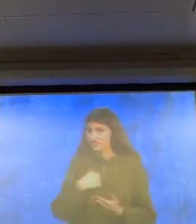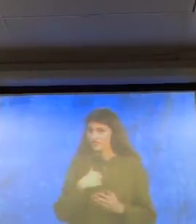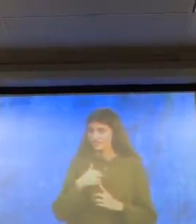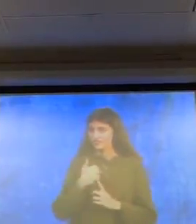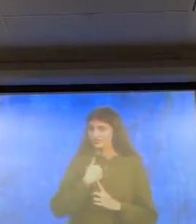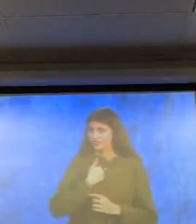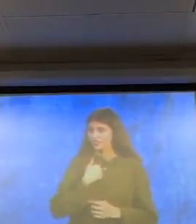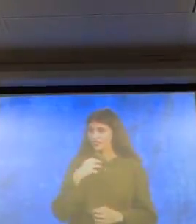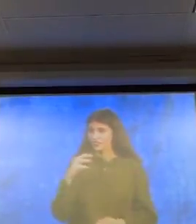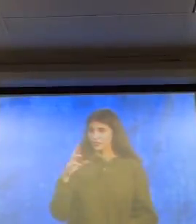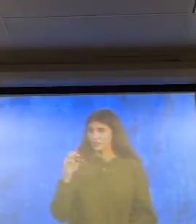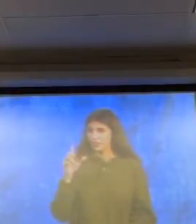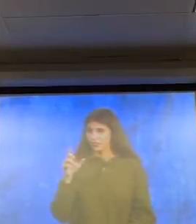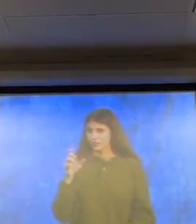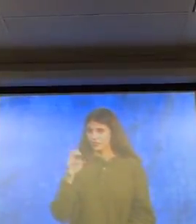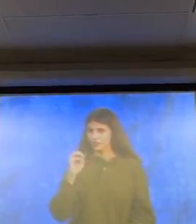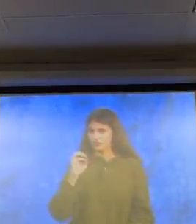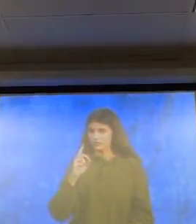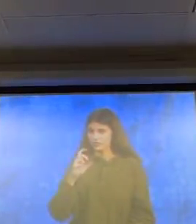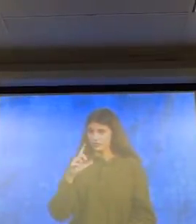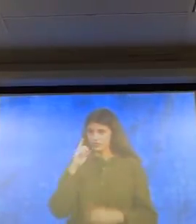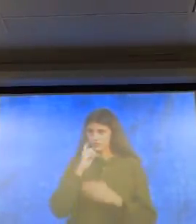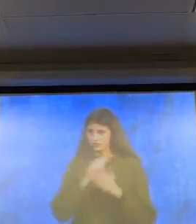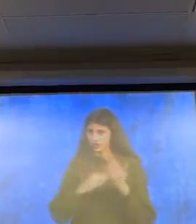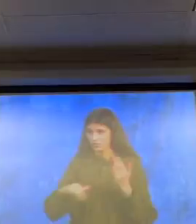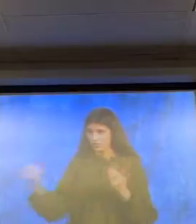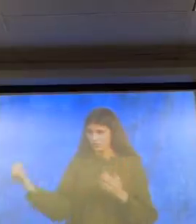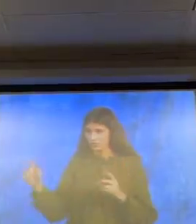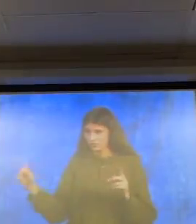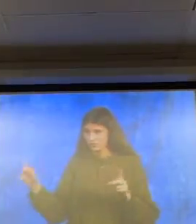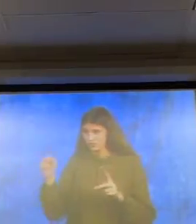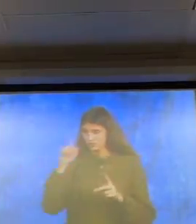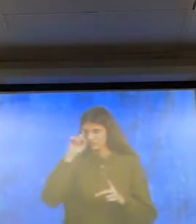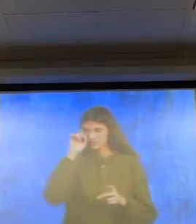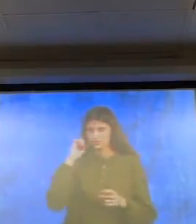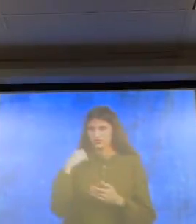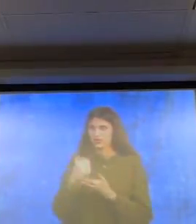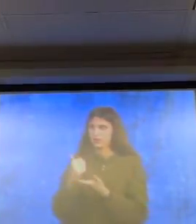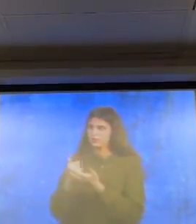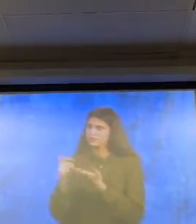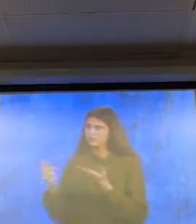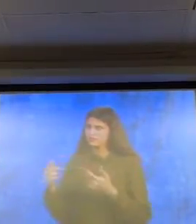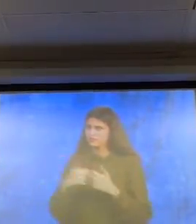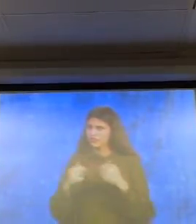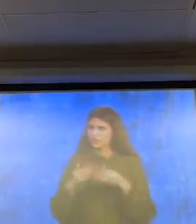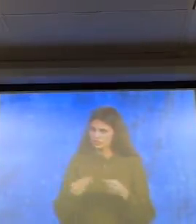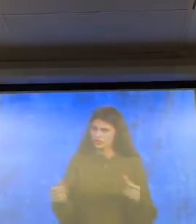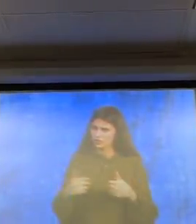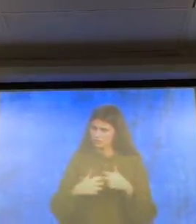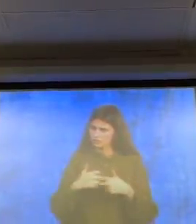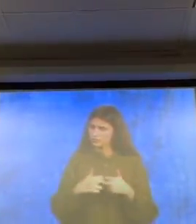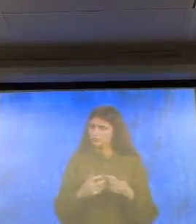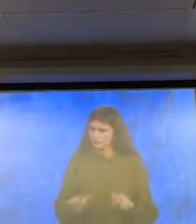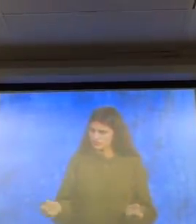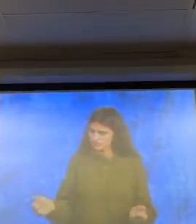I think maybe would consider myself a role model, maybe to some other people. I like to help